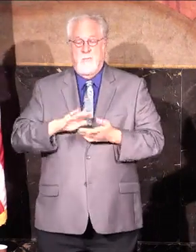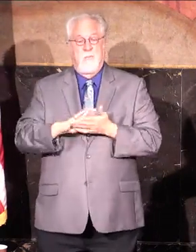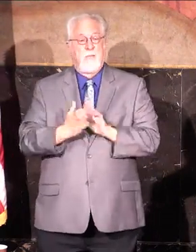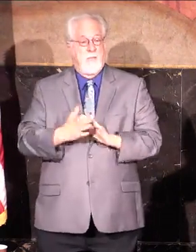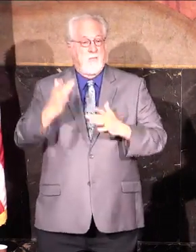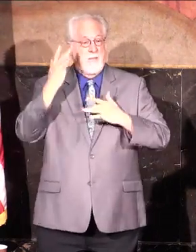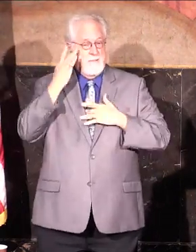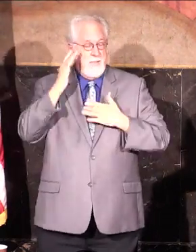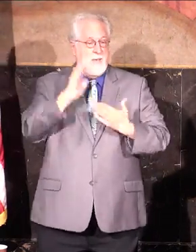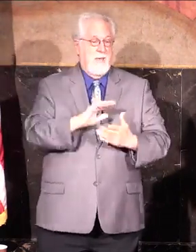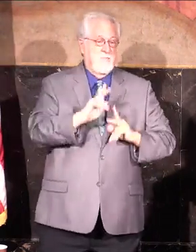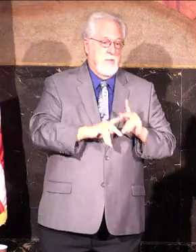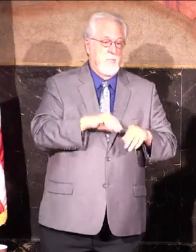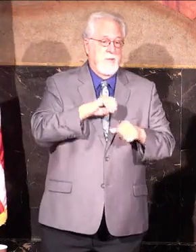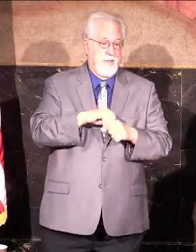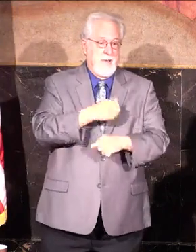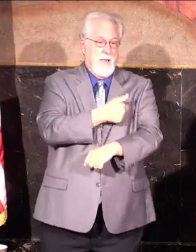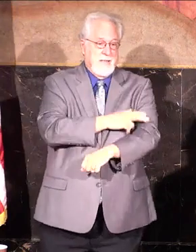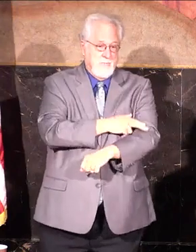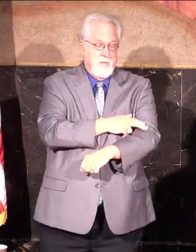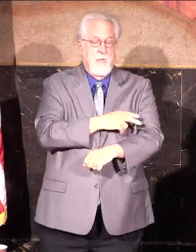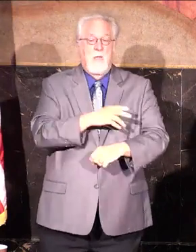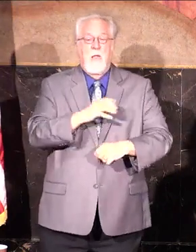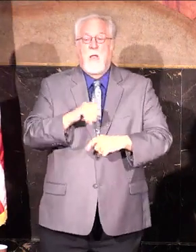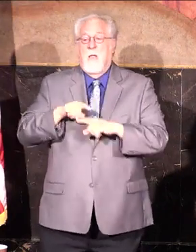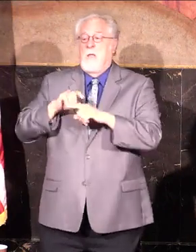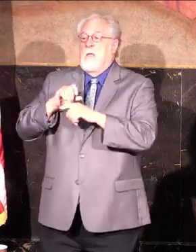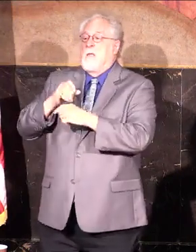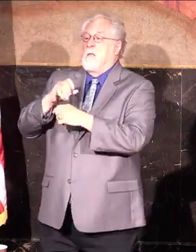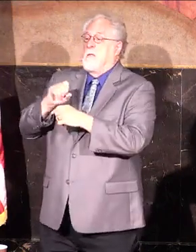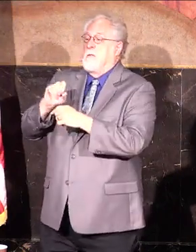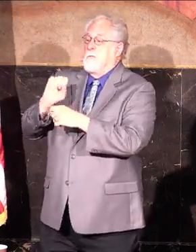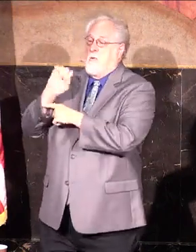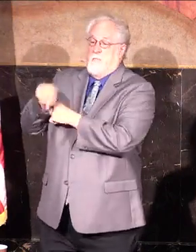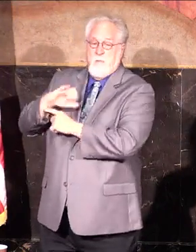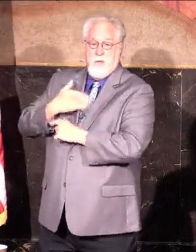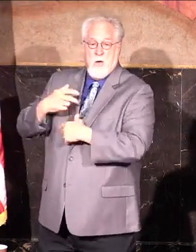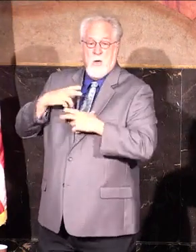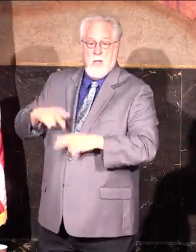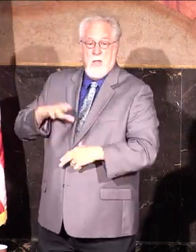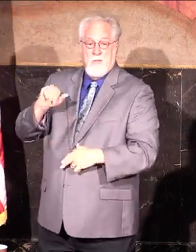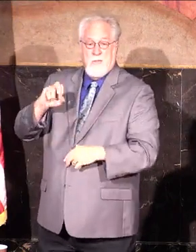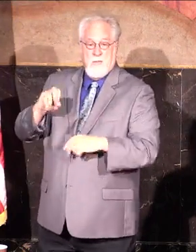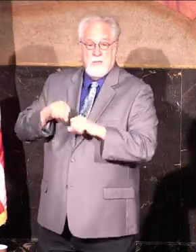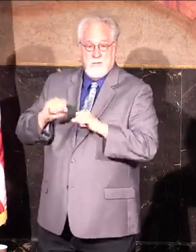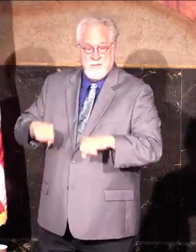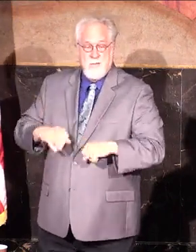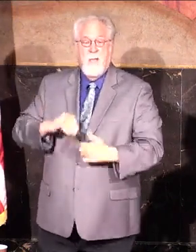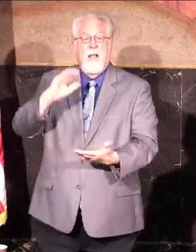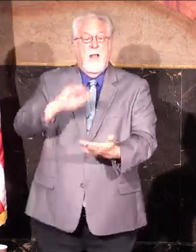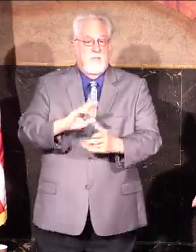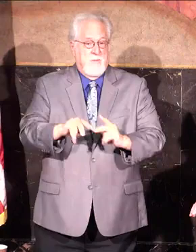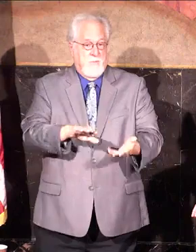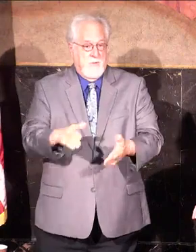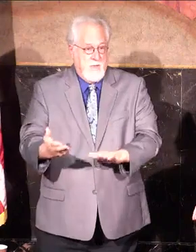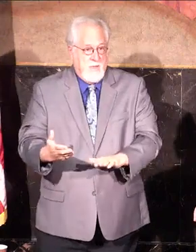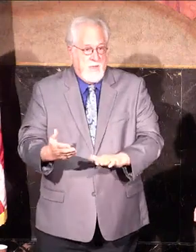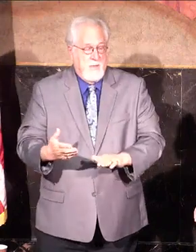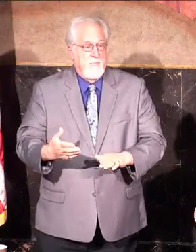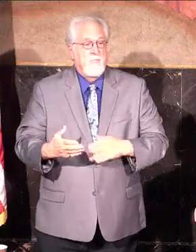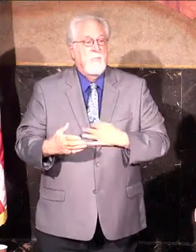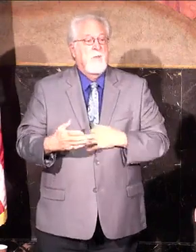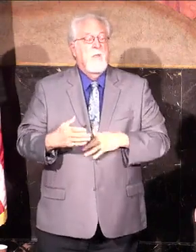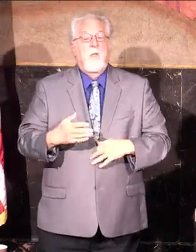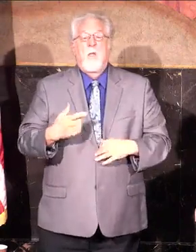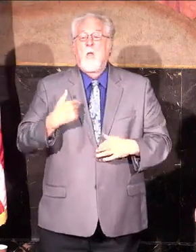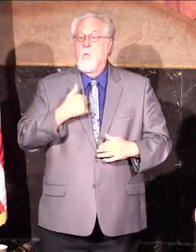less people entering our hospitals and taxing our healthcare delivery system, and certainly with less people dying. We'll also do it in